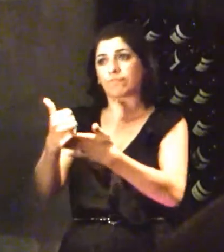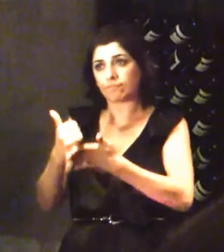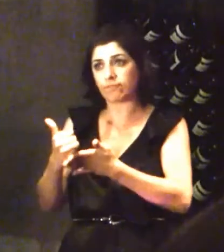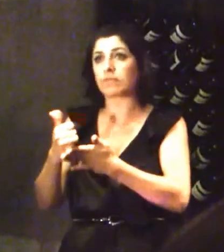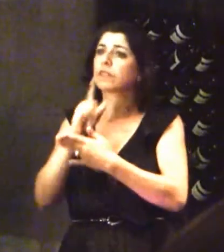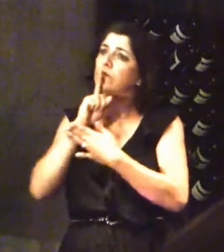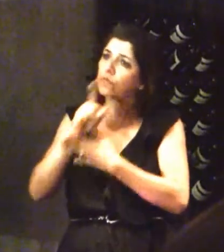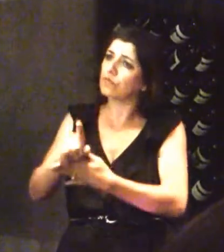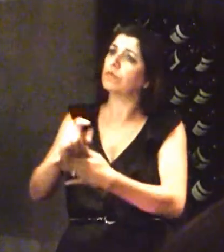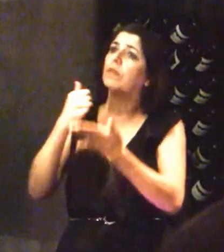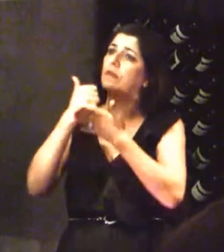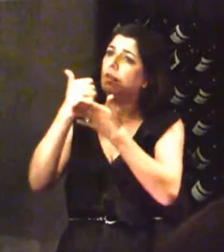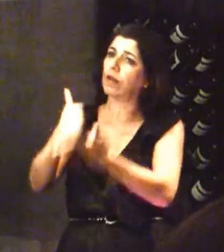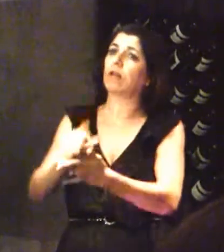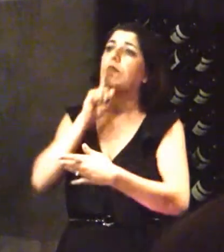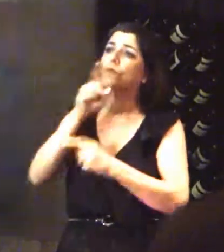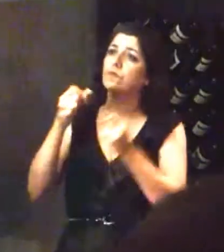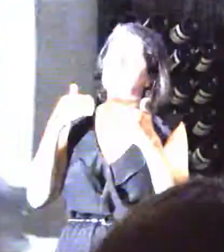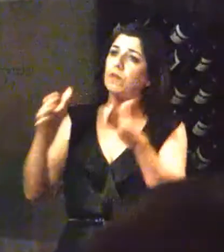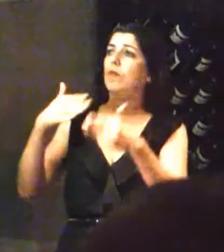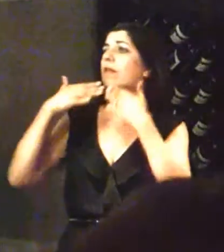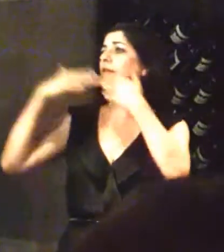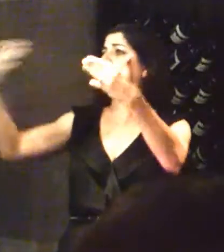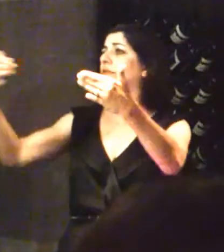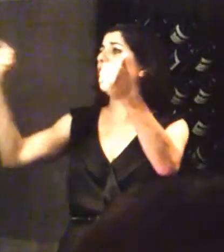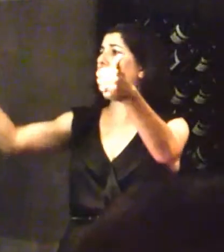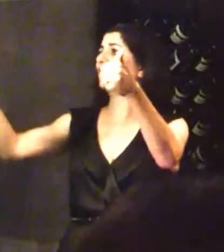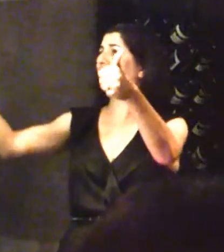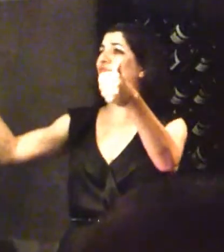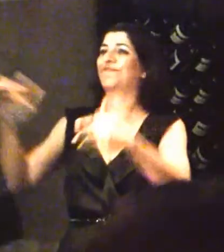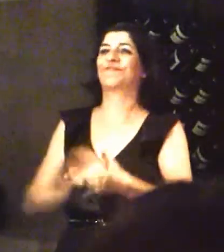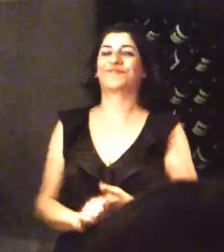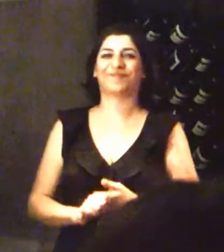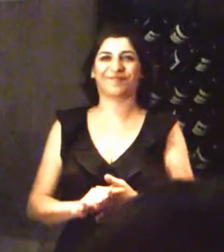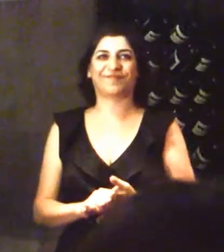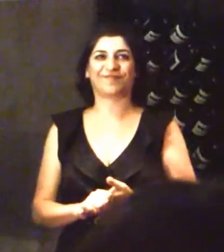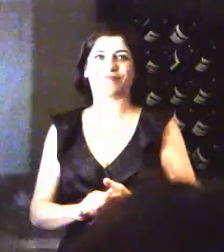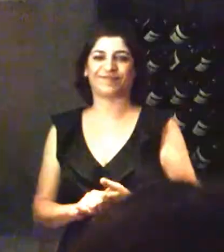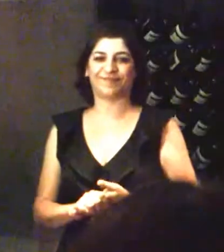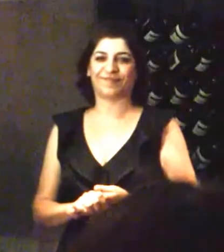it really is helping in a real way. So thank yourself.